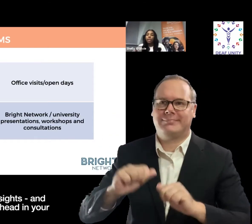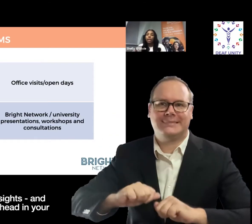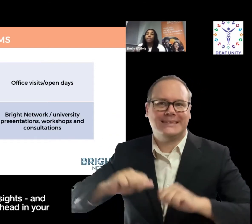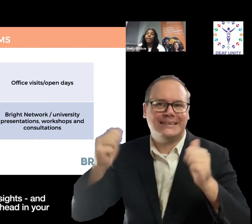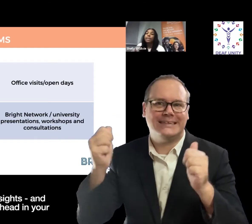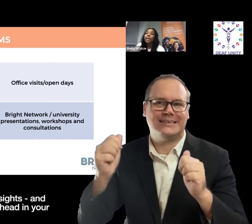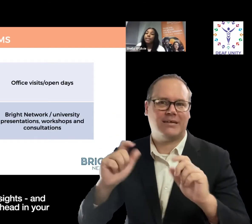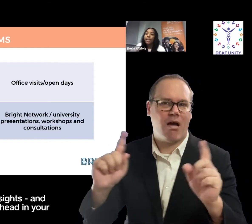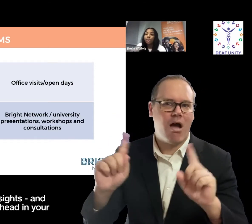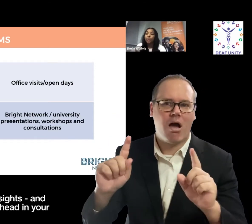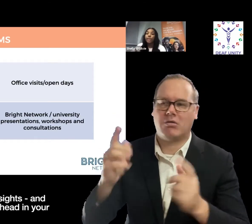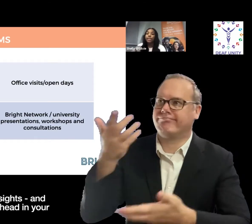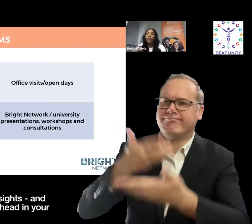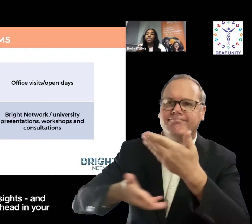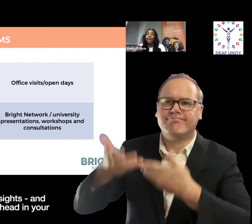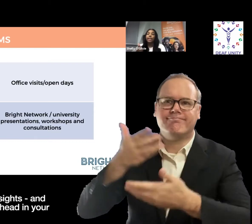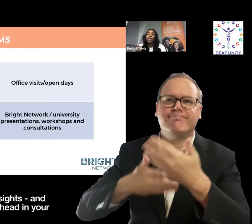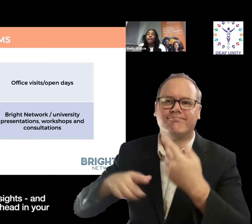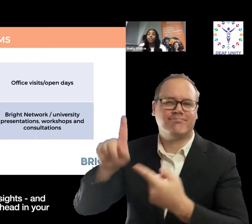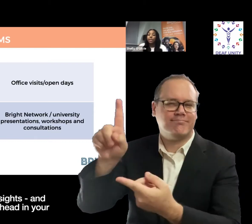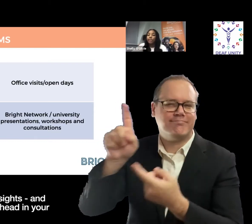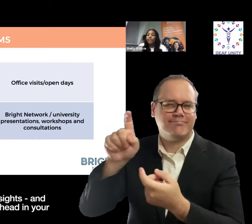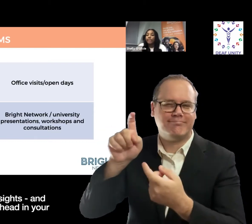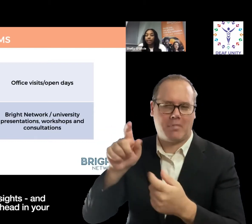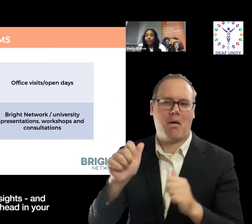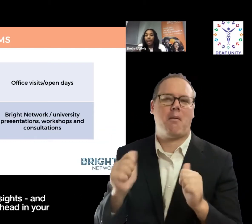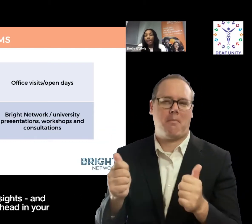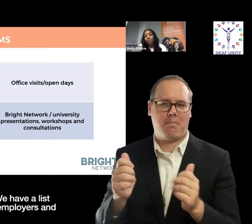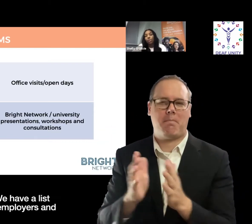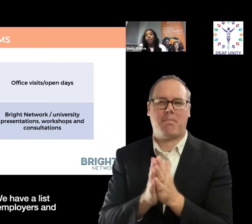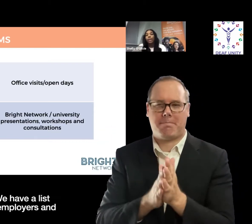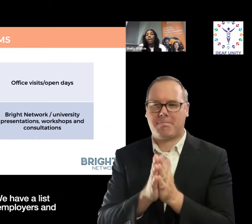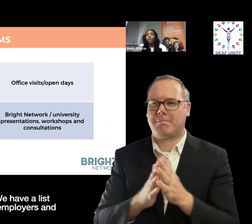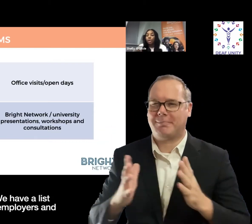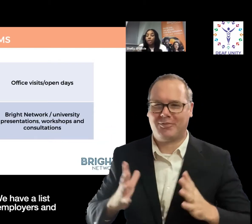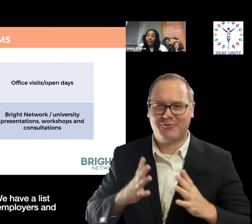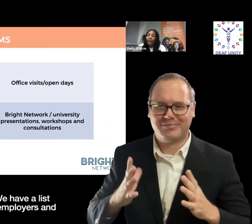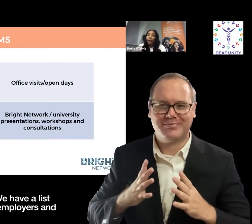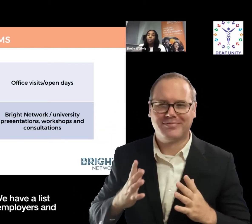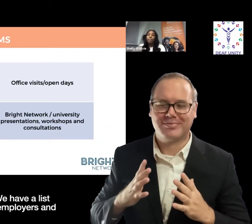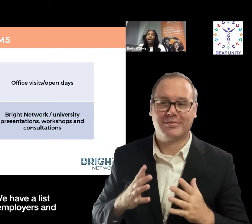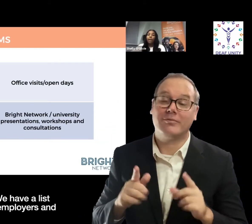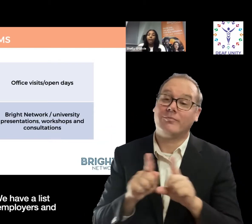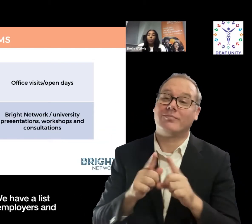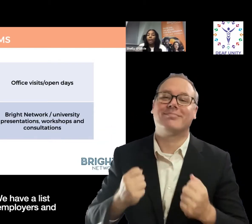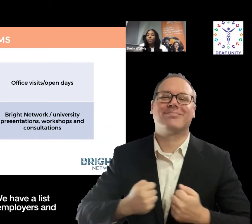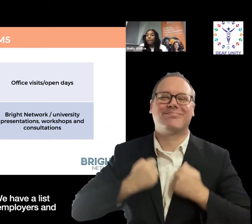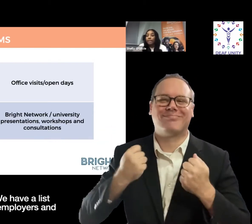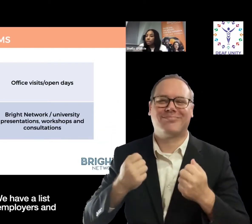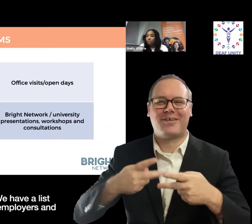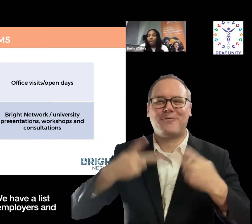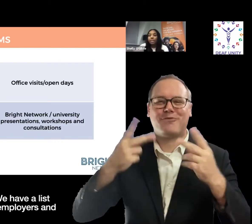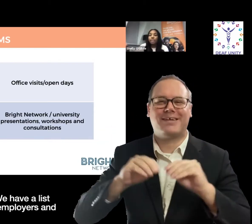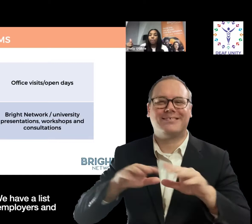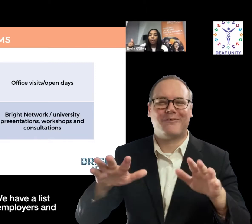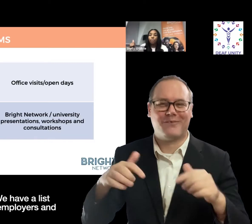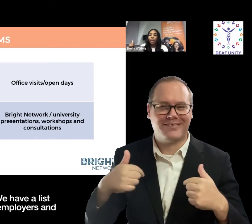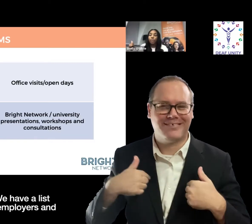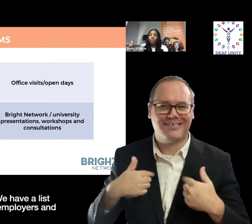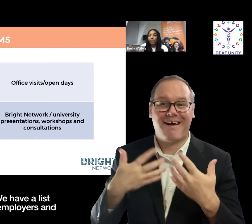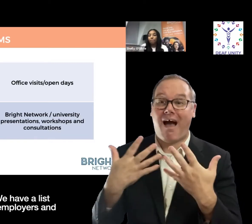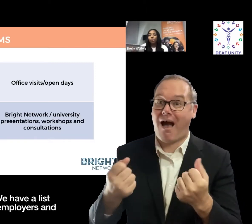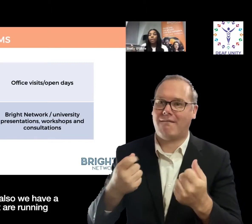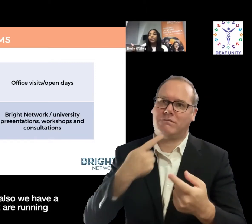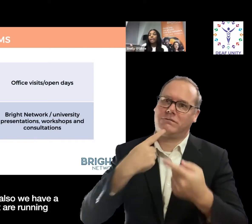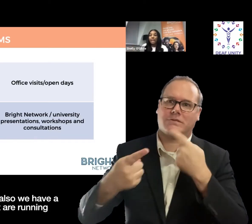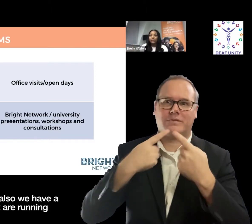those insights, industry insights and connections that you need to get ahead in your career. So check out our website. We have a list of events, both where you